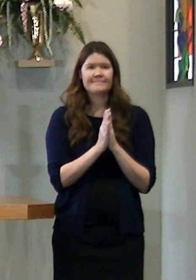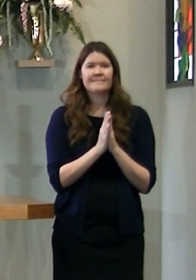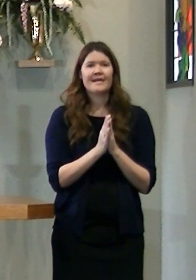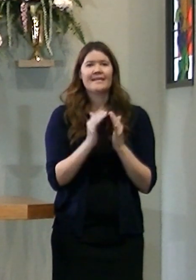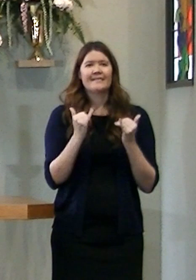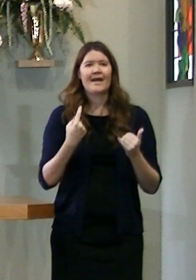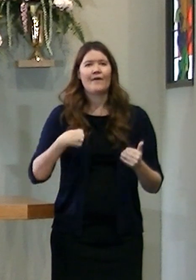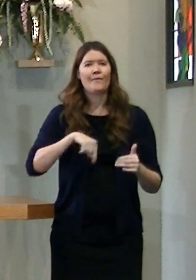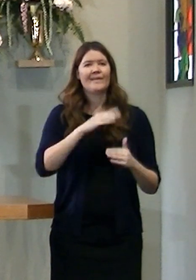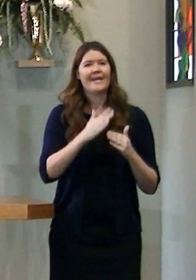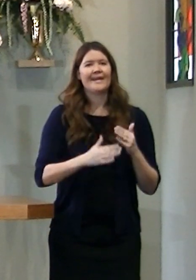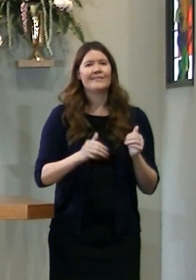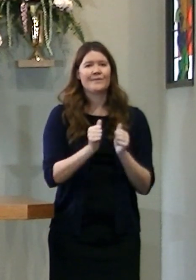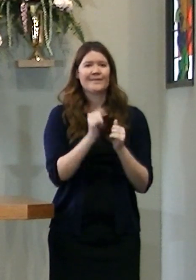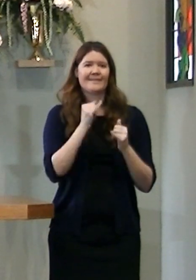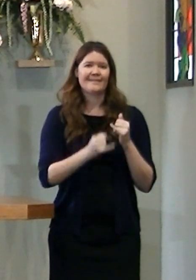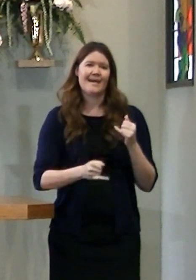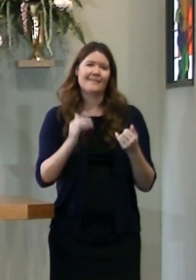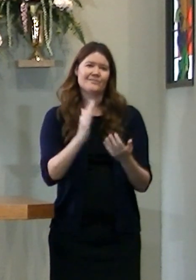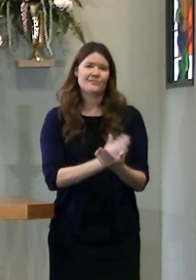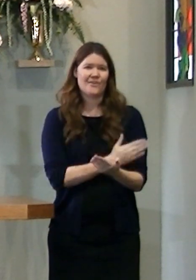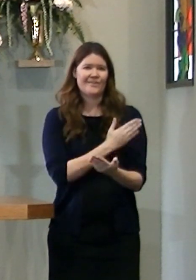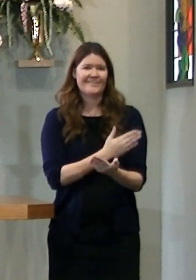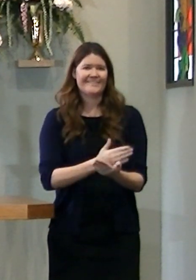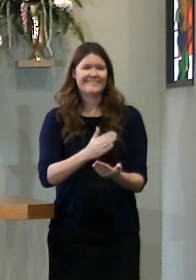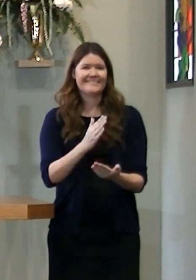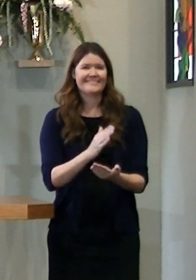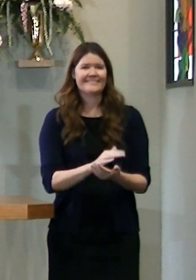now conclude with our final hymn.